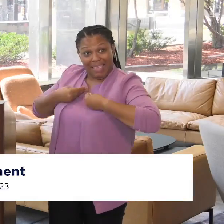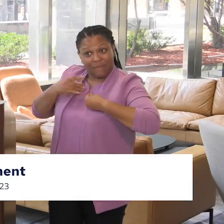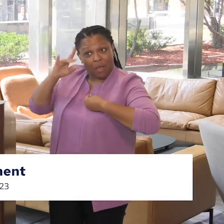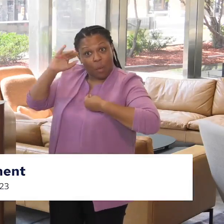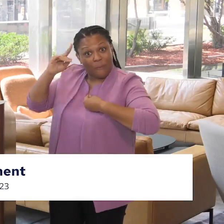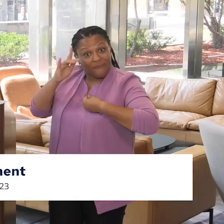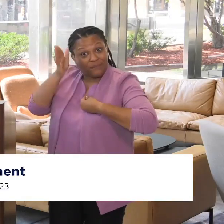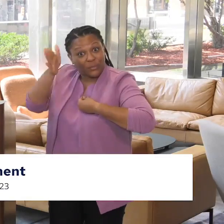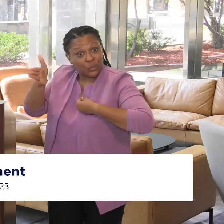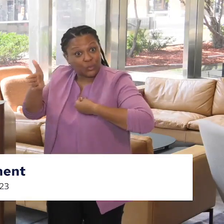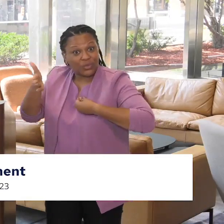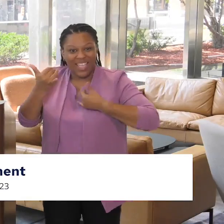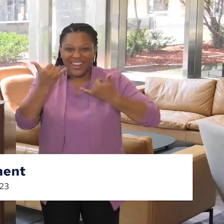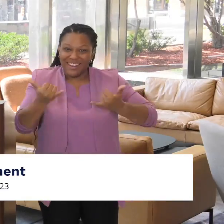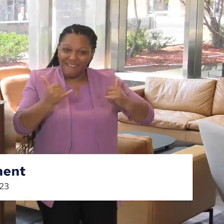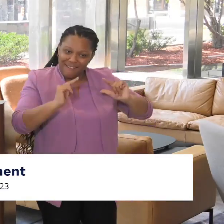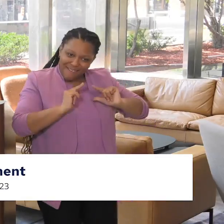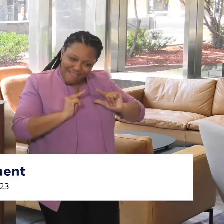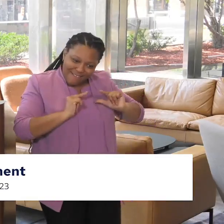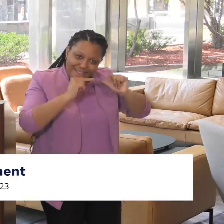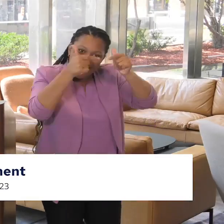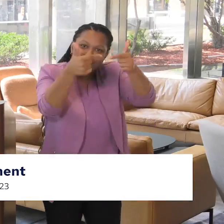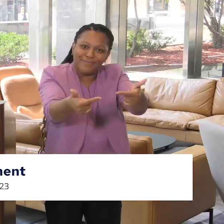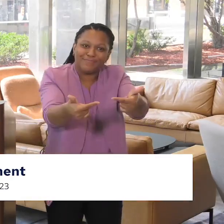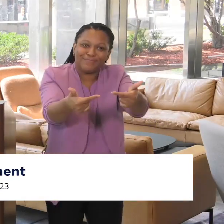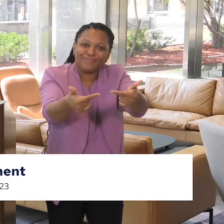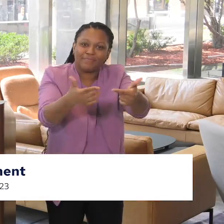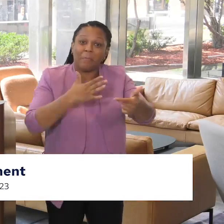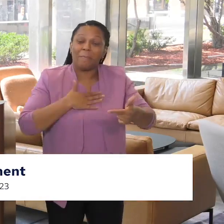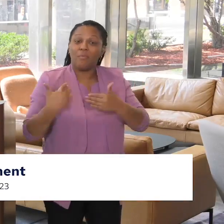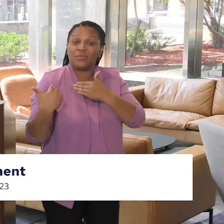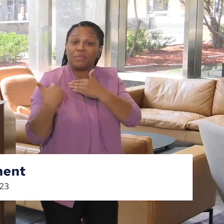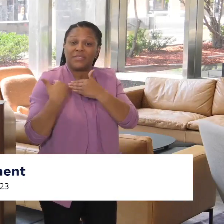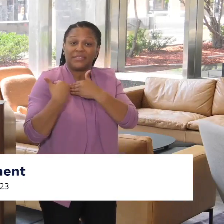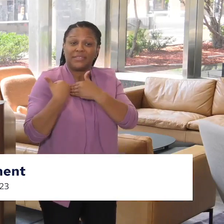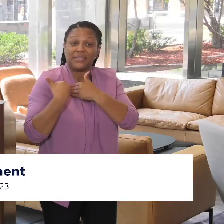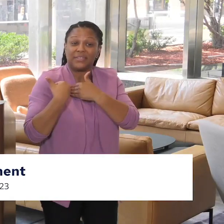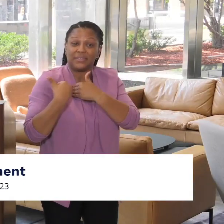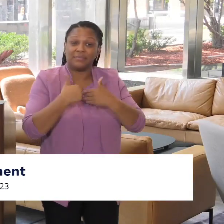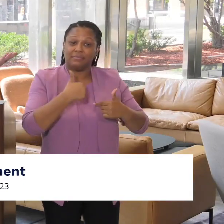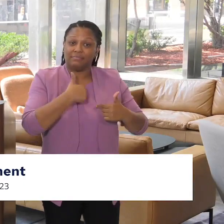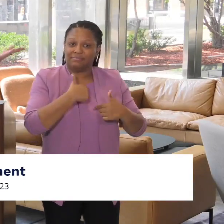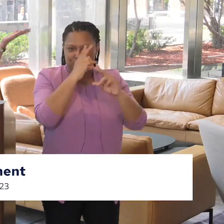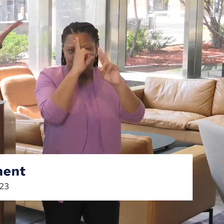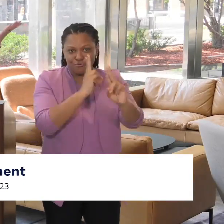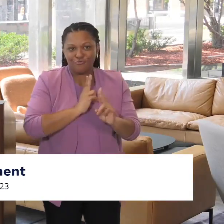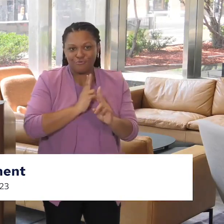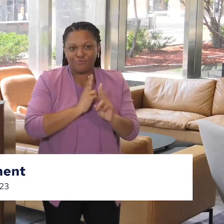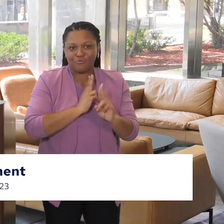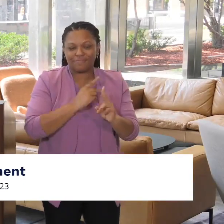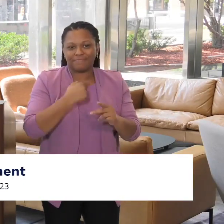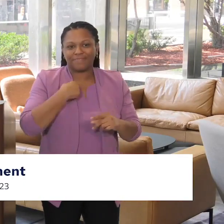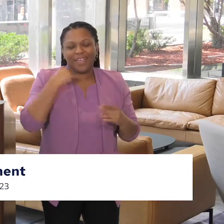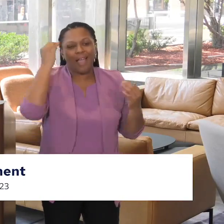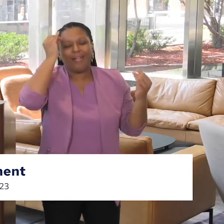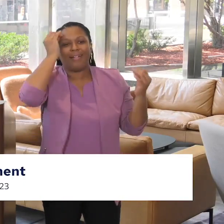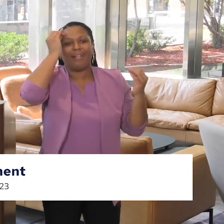it's our job, Your Honor, Ms. Moran. I almost called you rep. You were my rep,